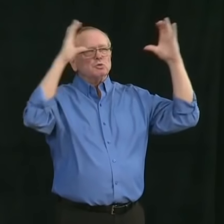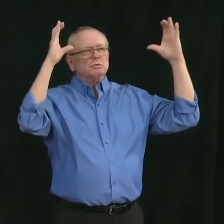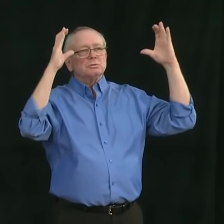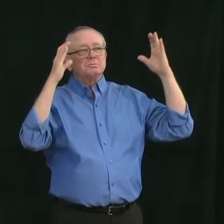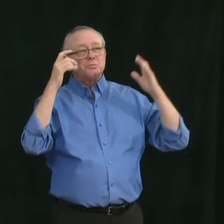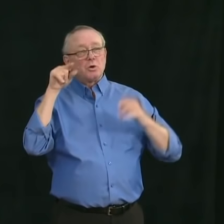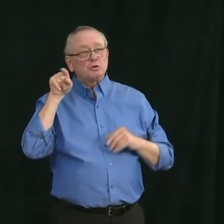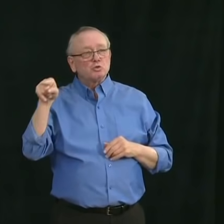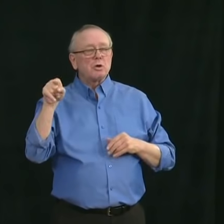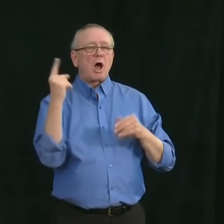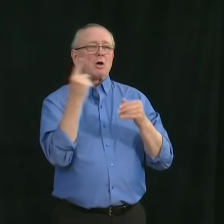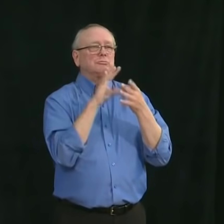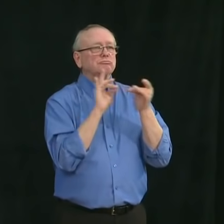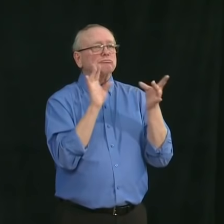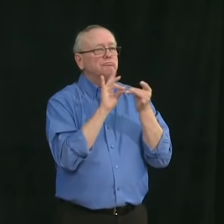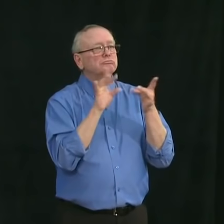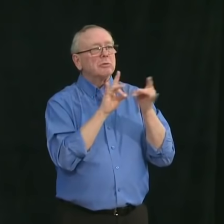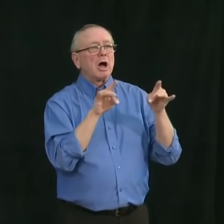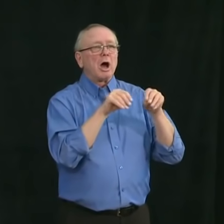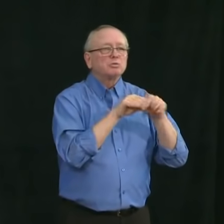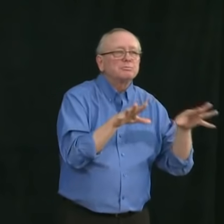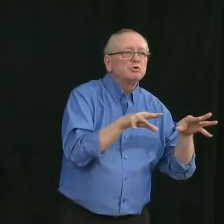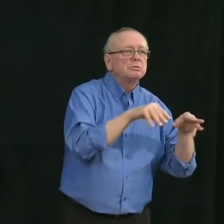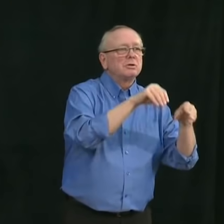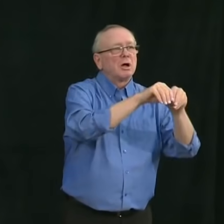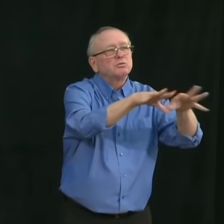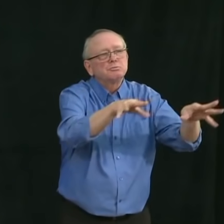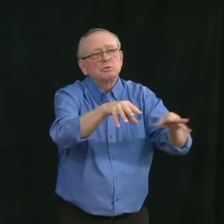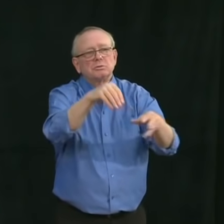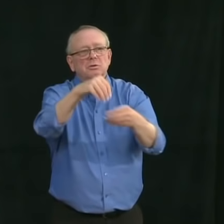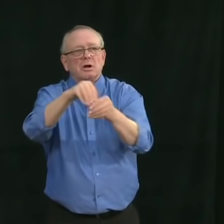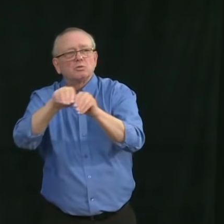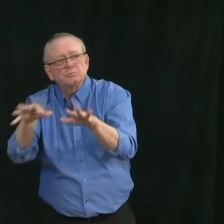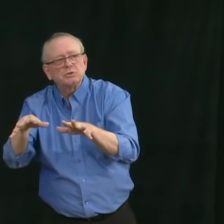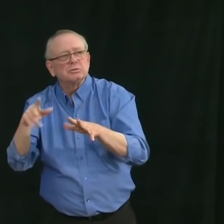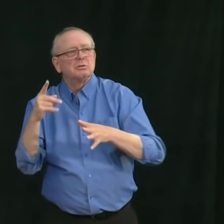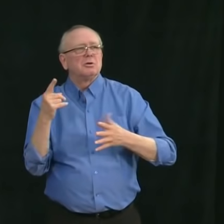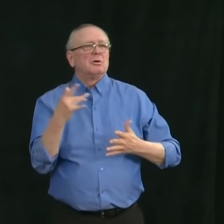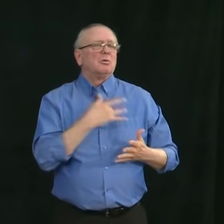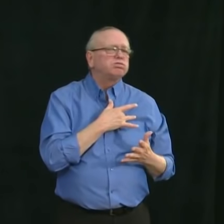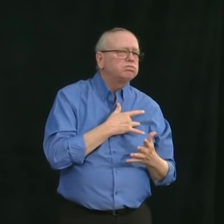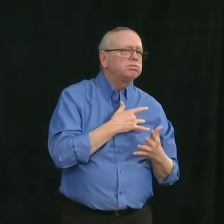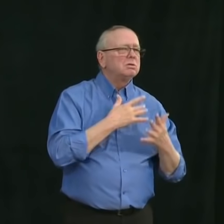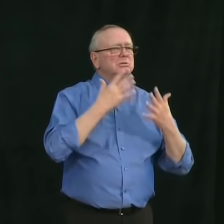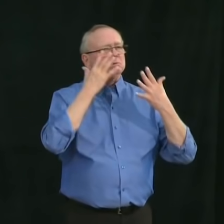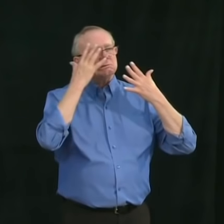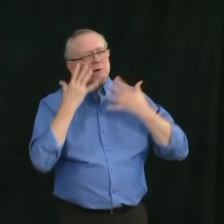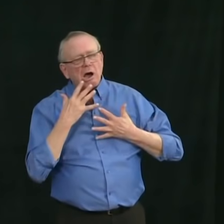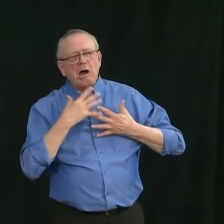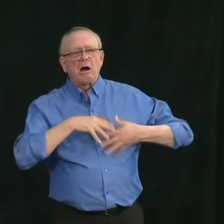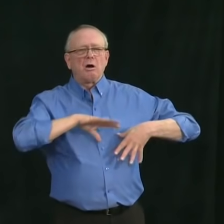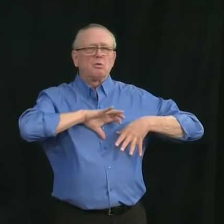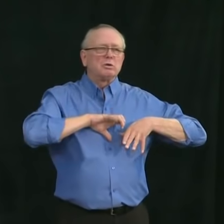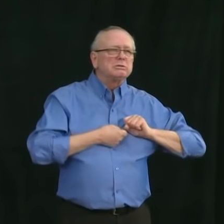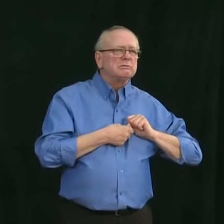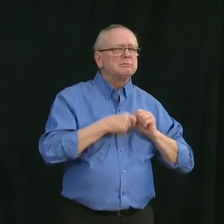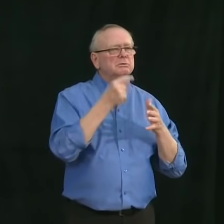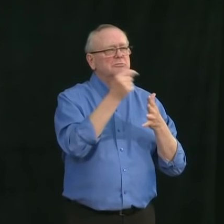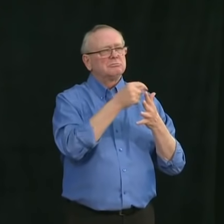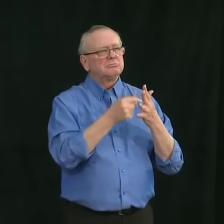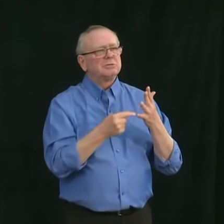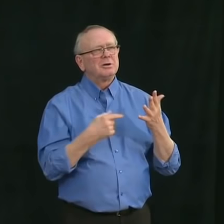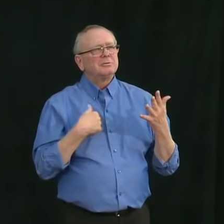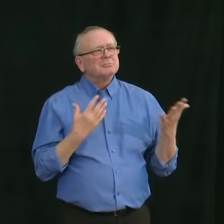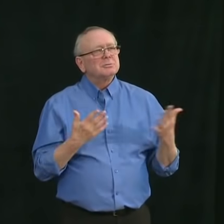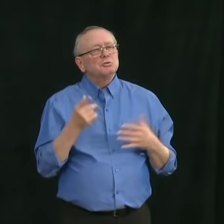and each story is very heartbreaking and sad. So just want to give you an opportunity to talk